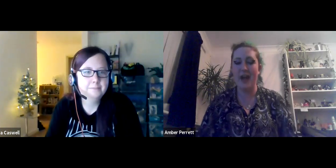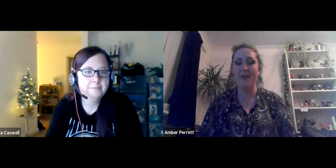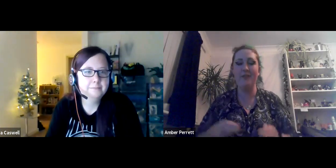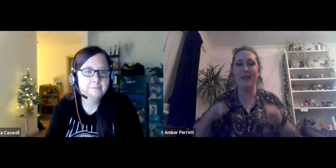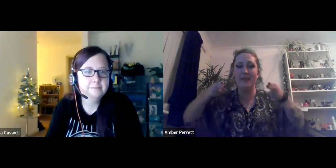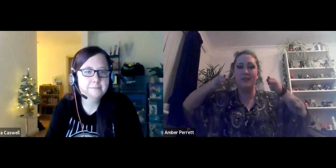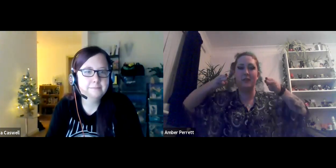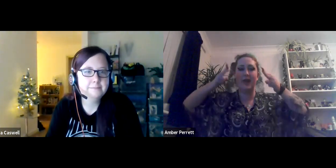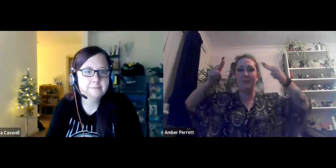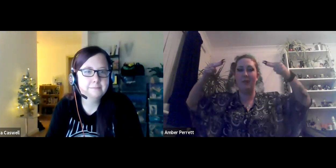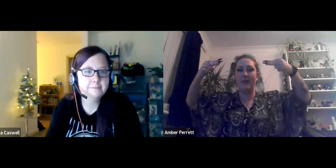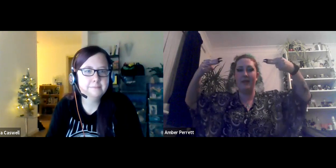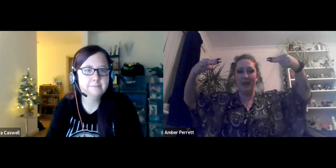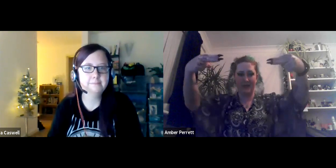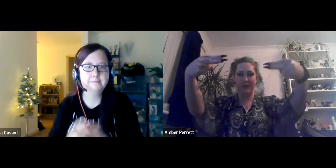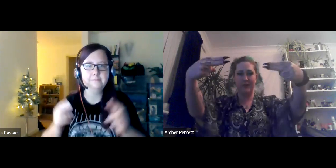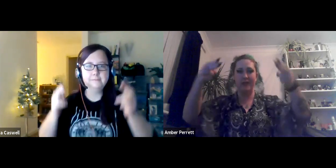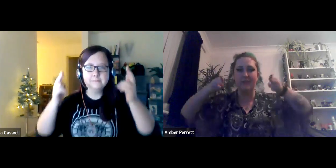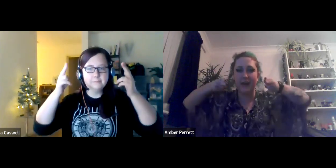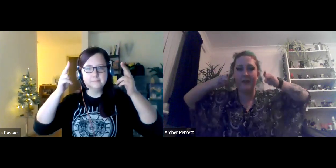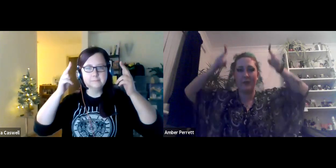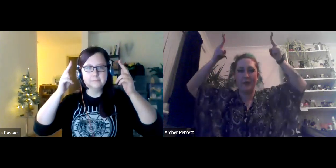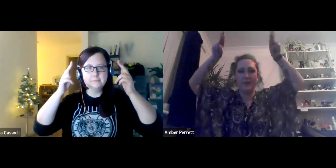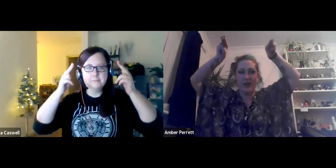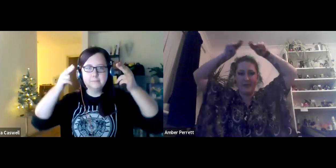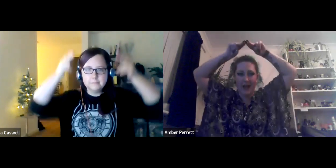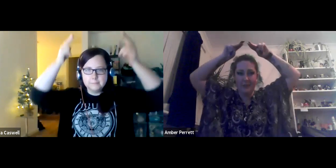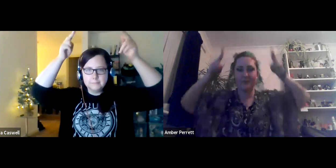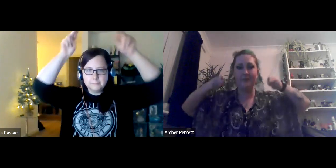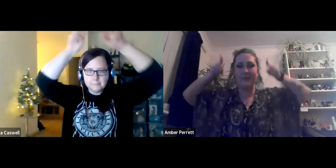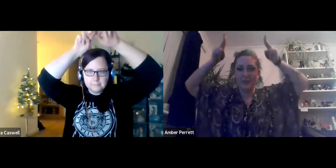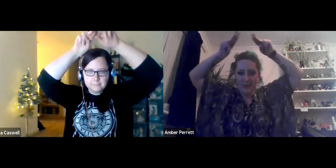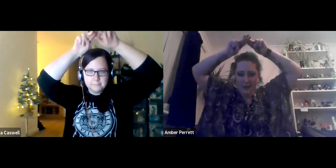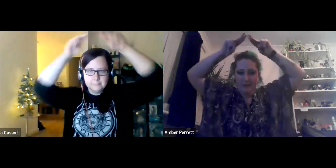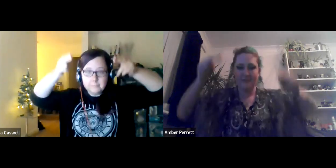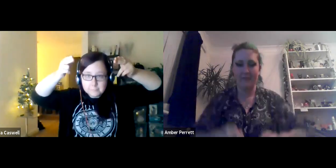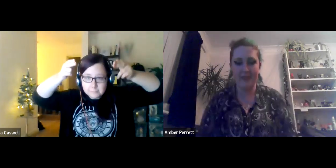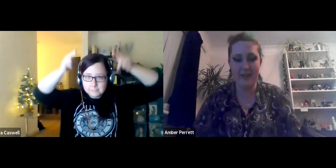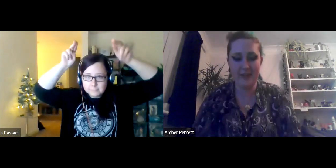Chef is you get your 2 fingers and you draw your chef's hat. So that's